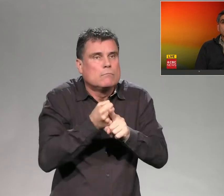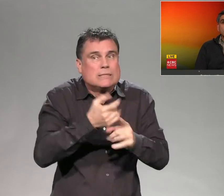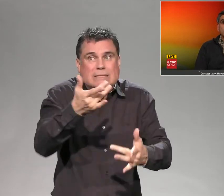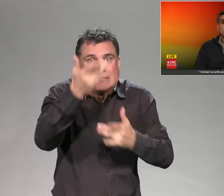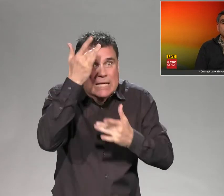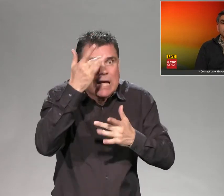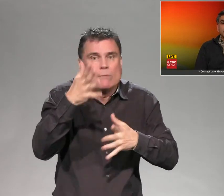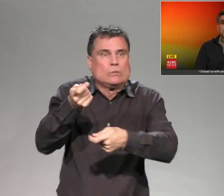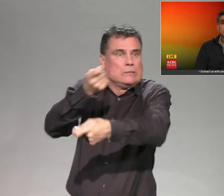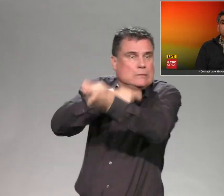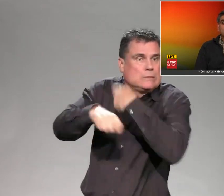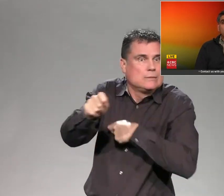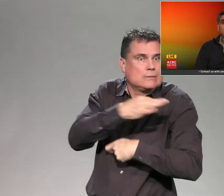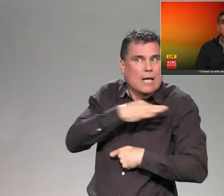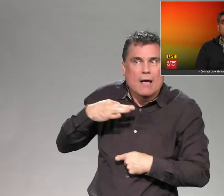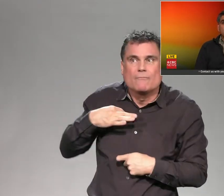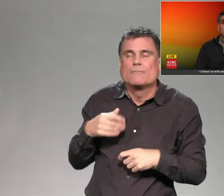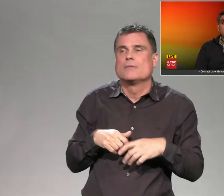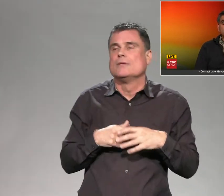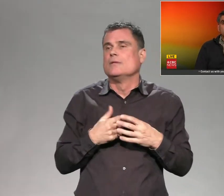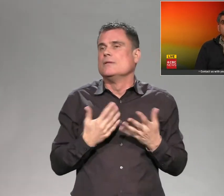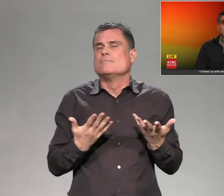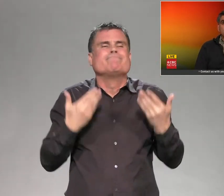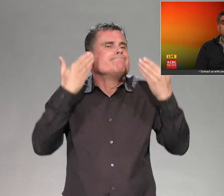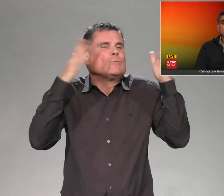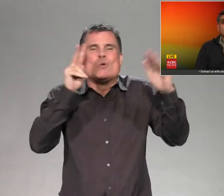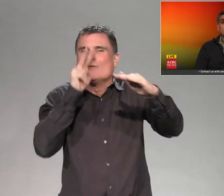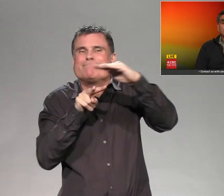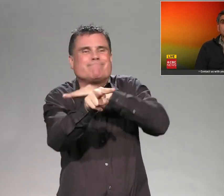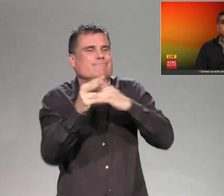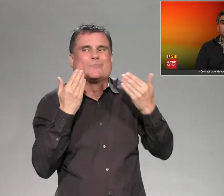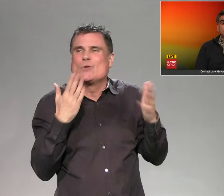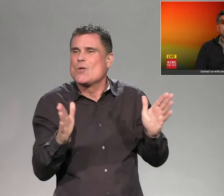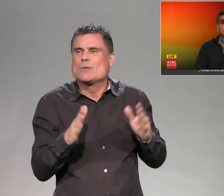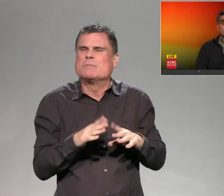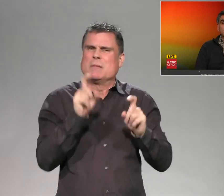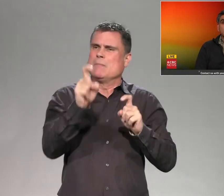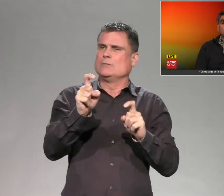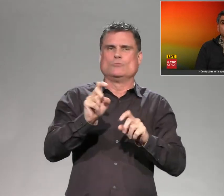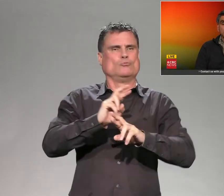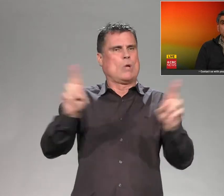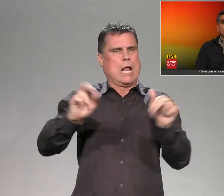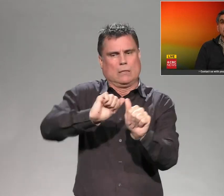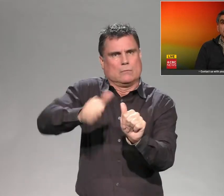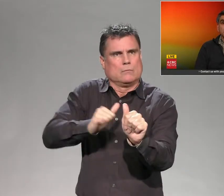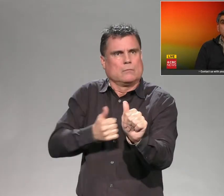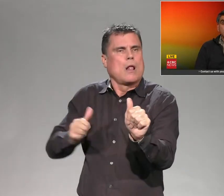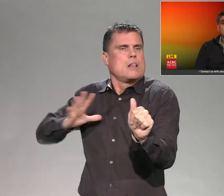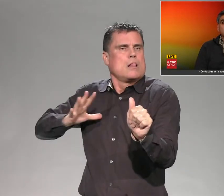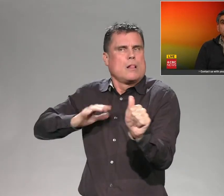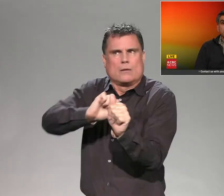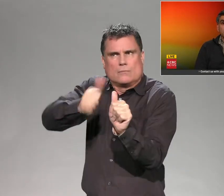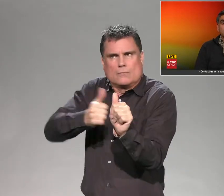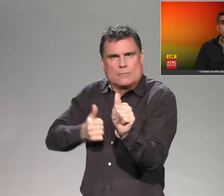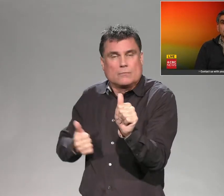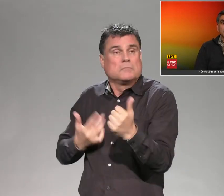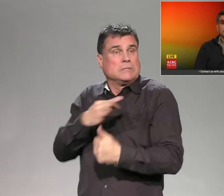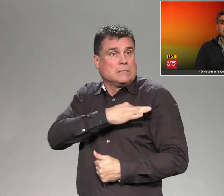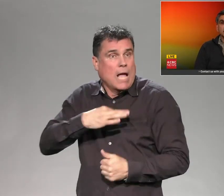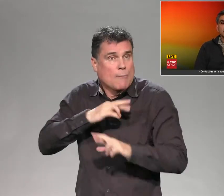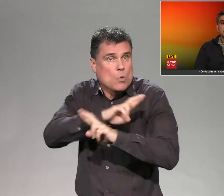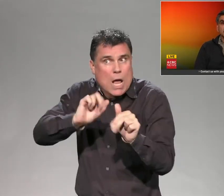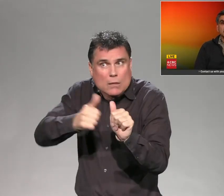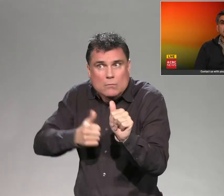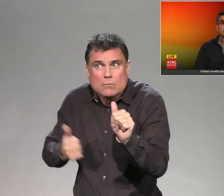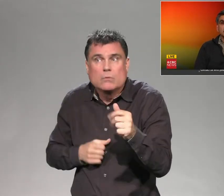for work. In which case, we want to have enough staff and flexibility so that we still keep on schedule. It is a very big